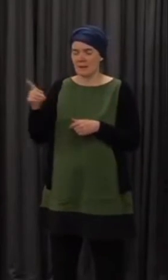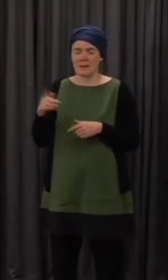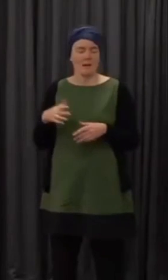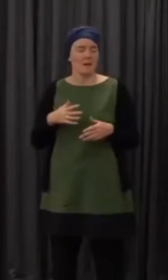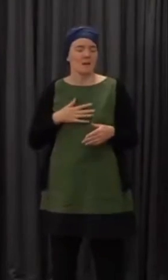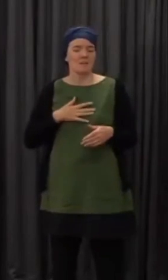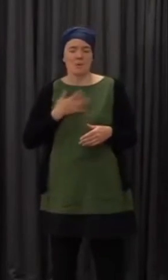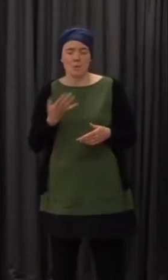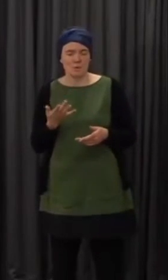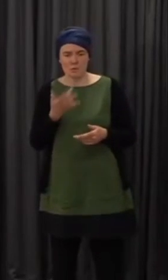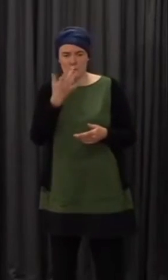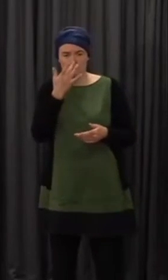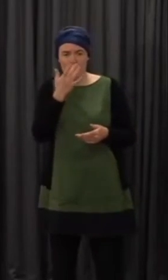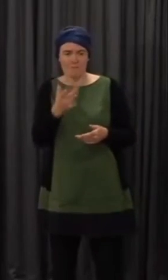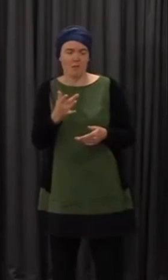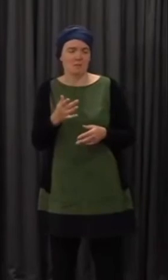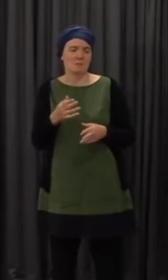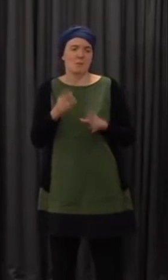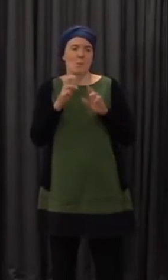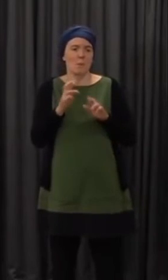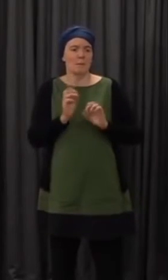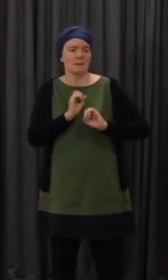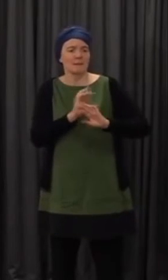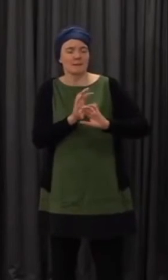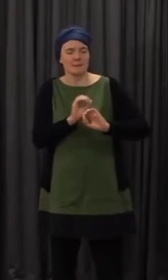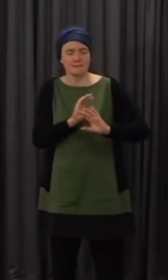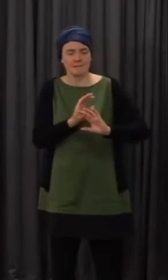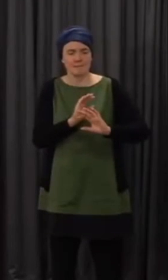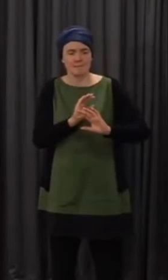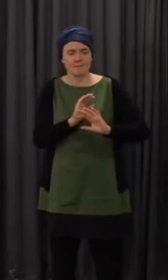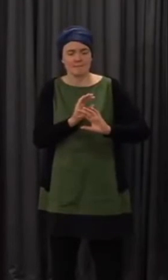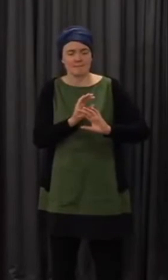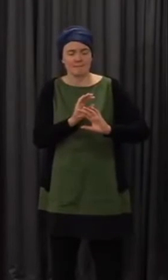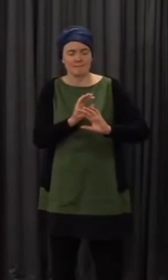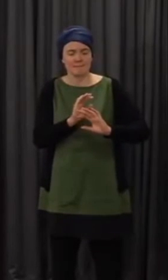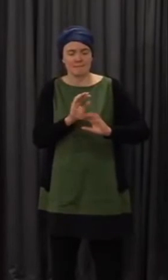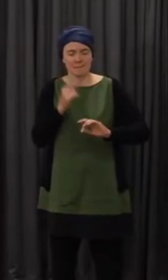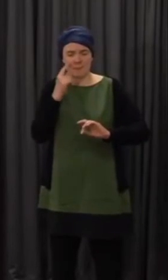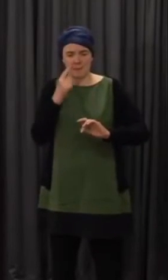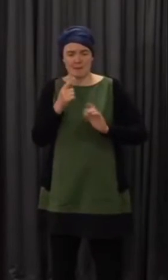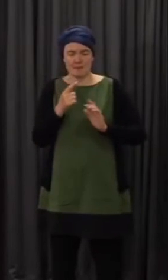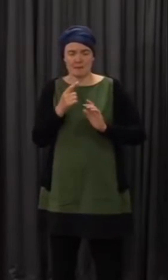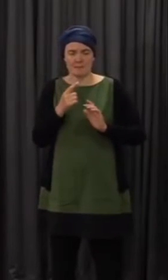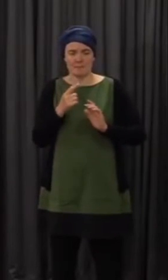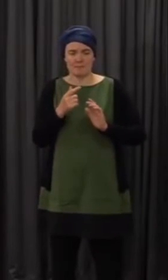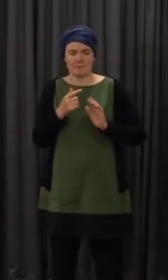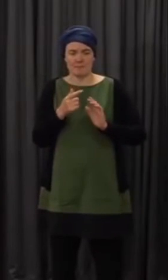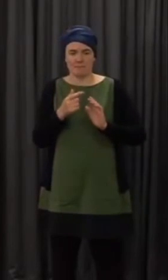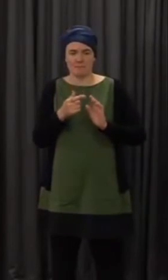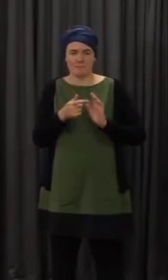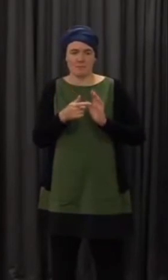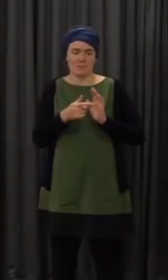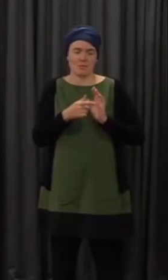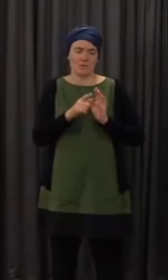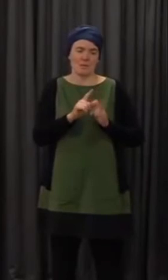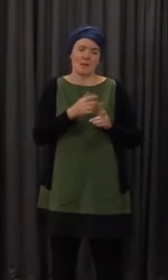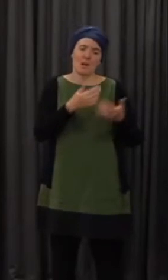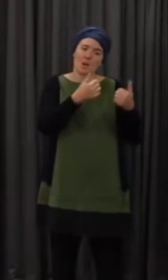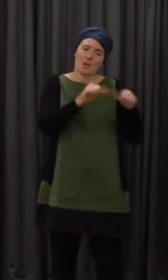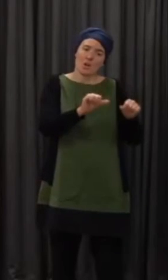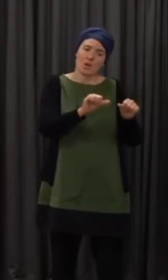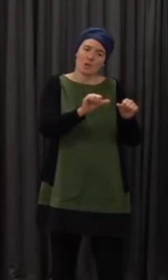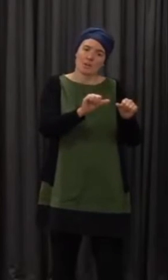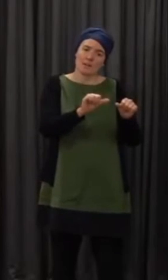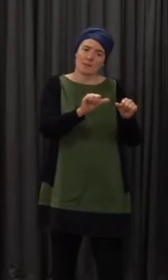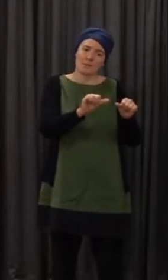to see that difference. My view has long now been that the early stages of moving out of lockdown will not look very